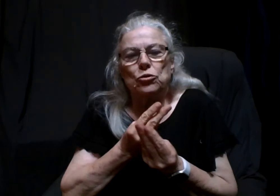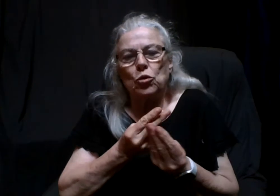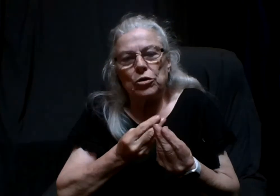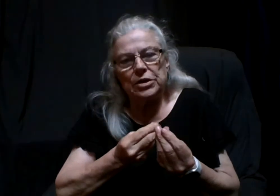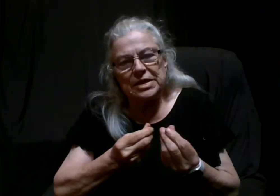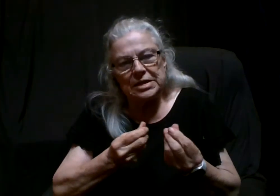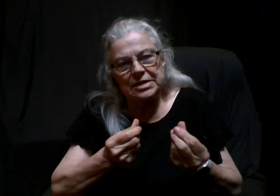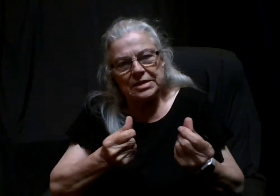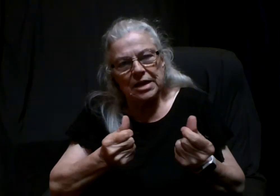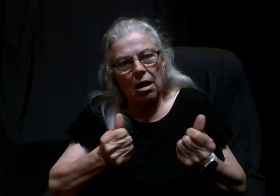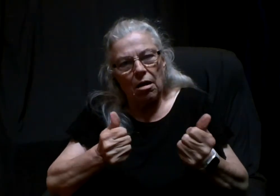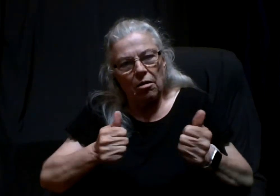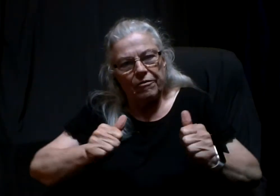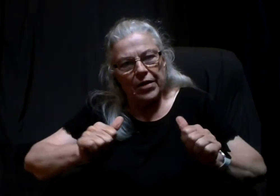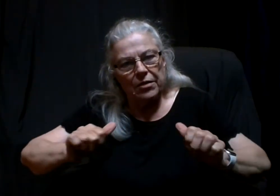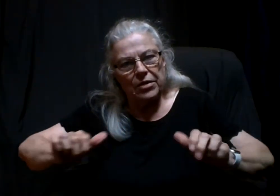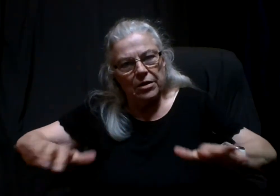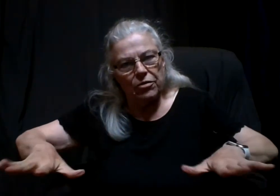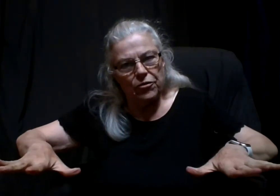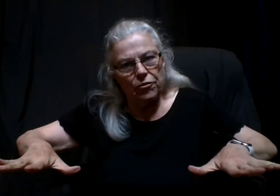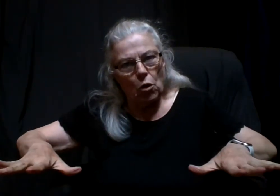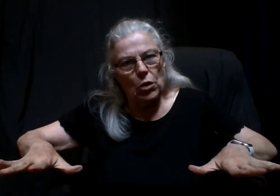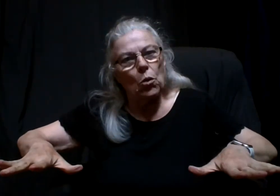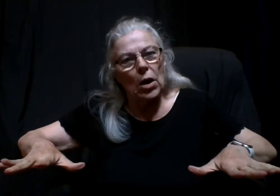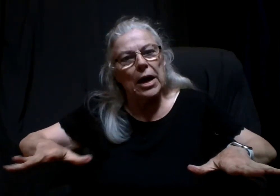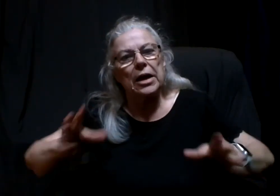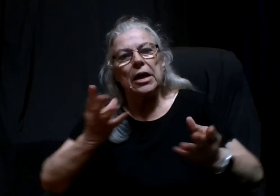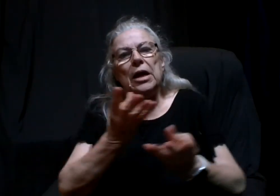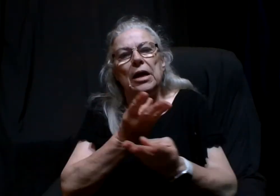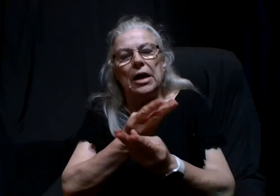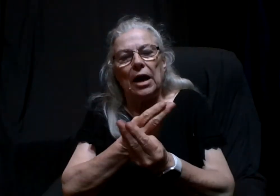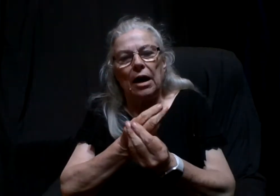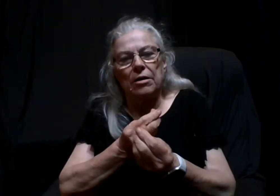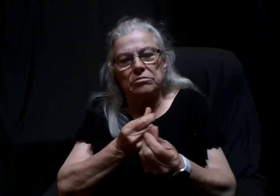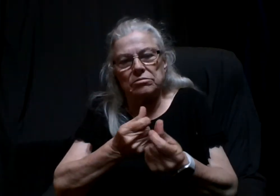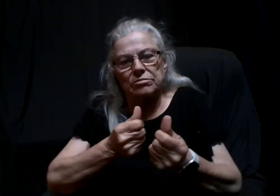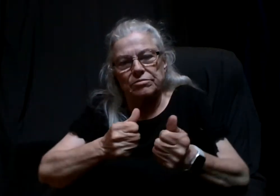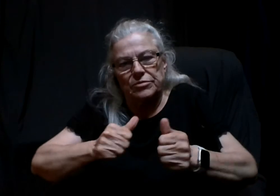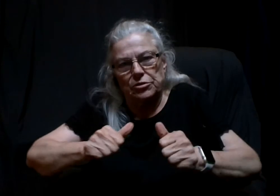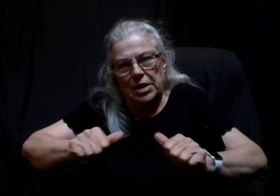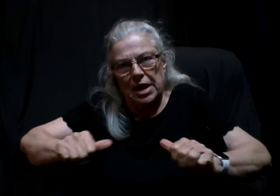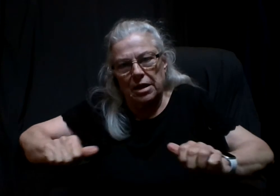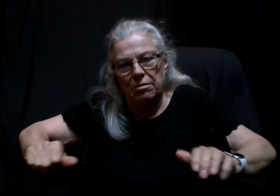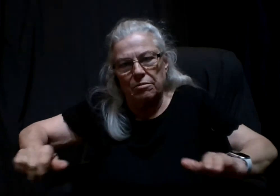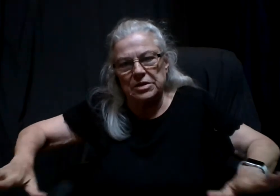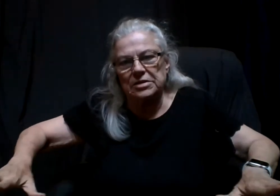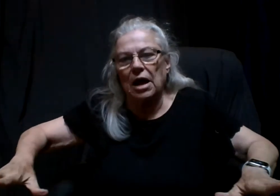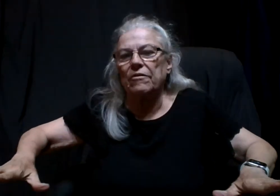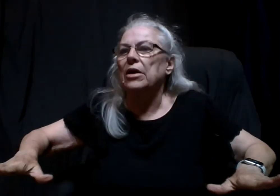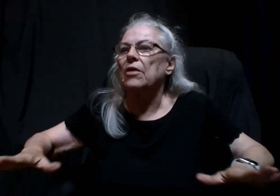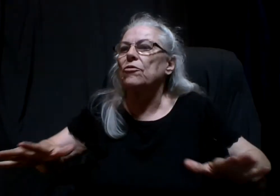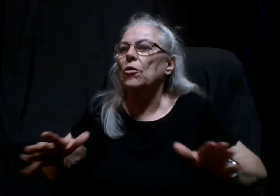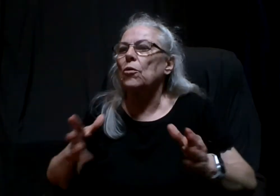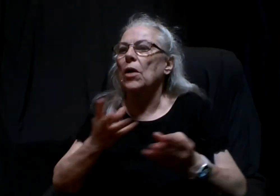word dissolve and then throw it away. Uh, so take it, dissolve it, and throw it away.